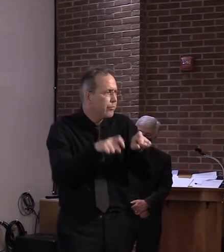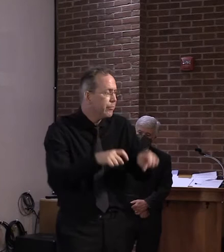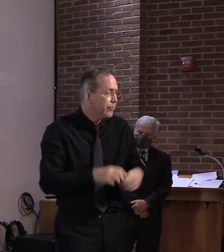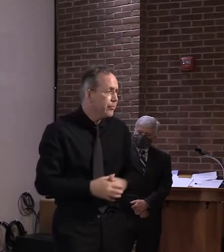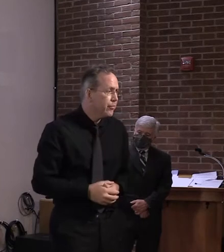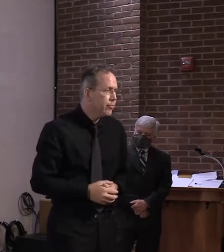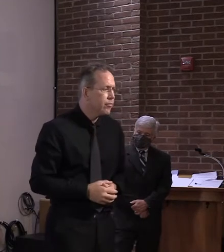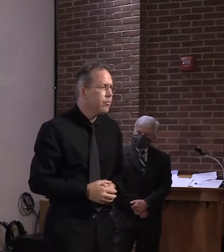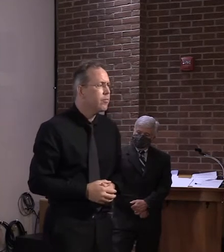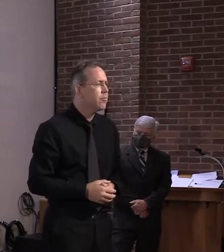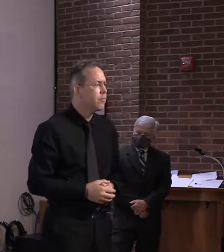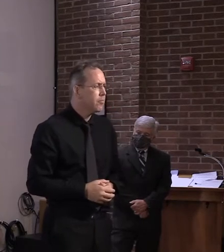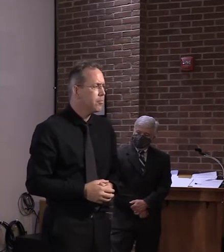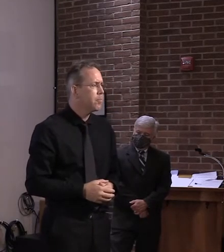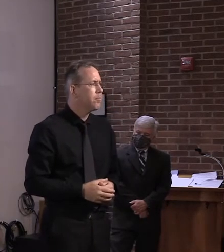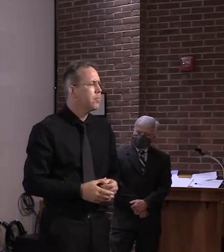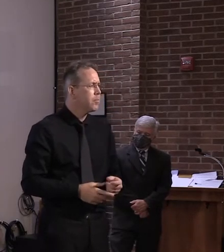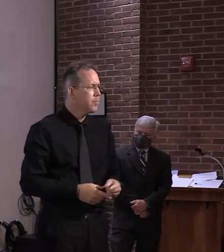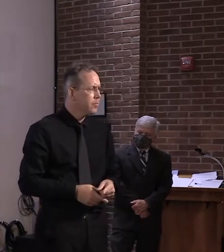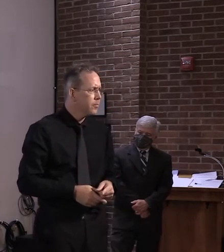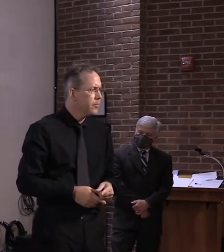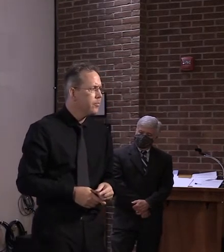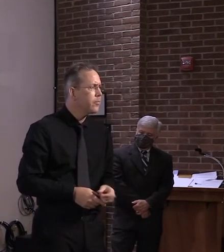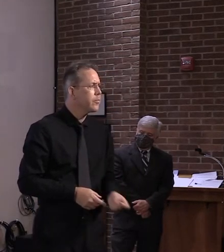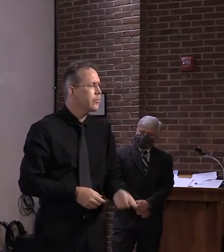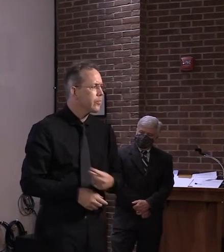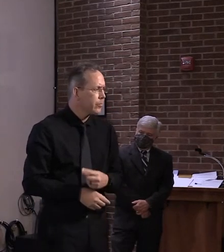And we were told by a state rep